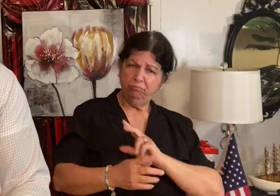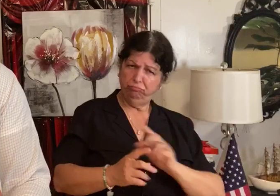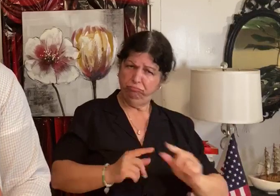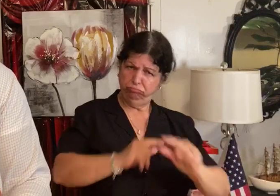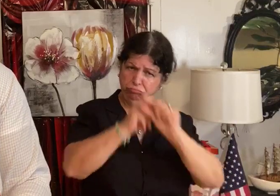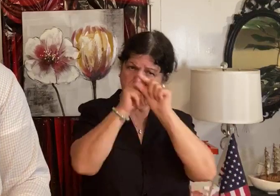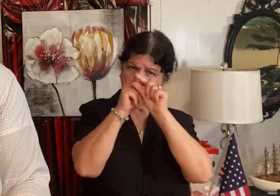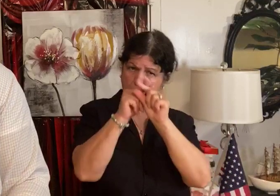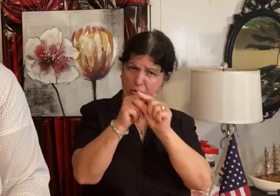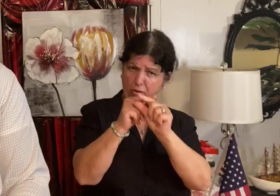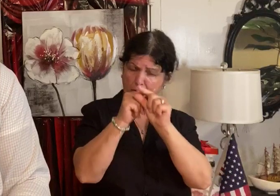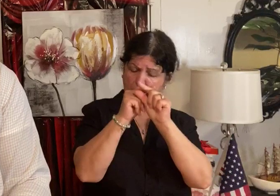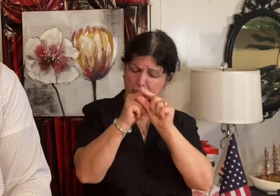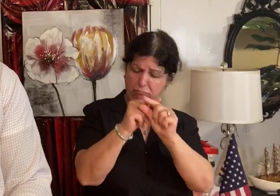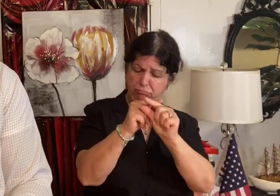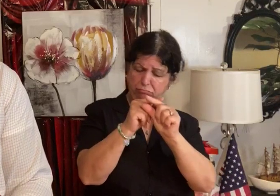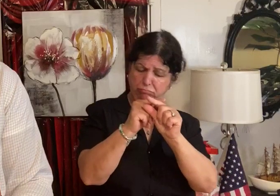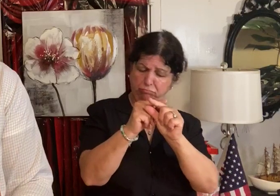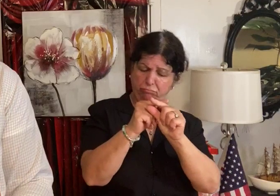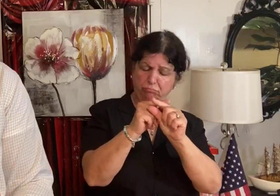thee whilst thou